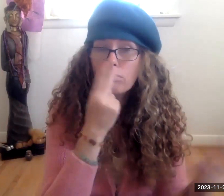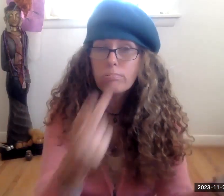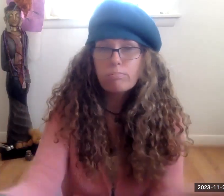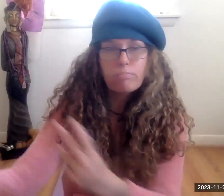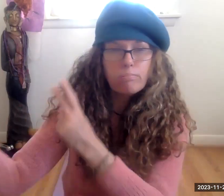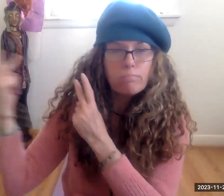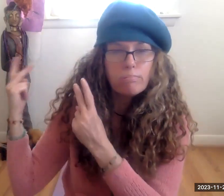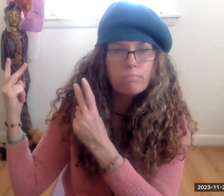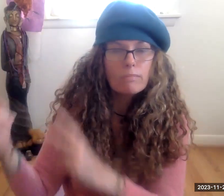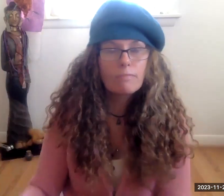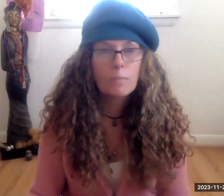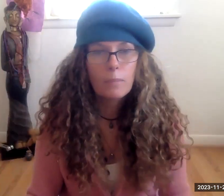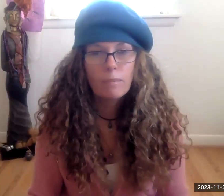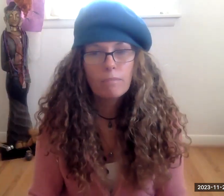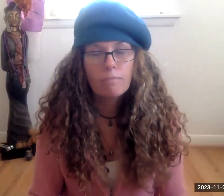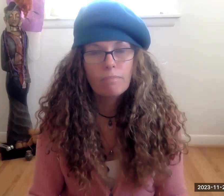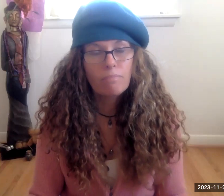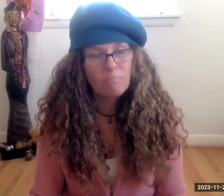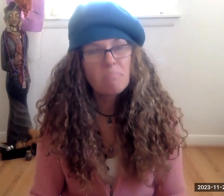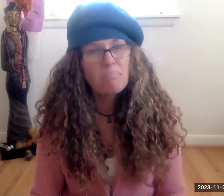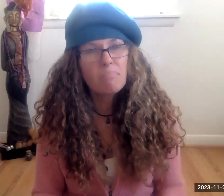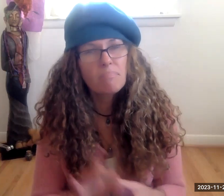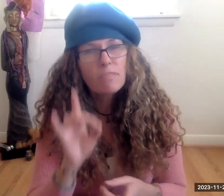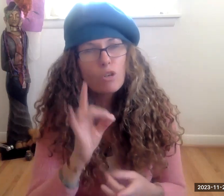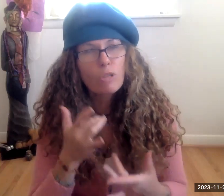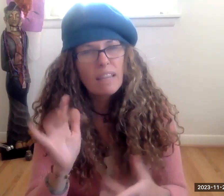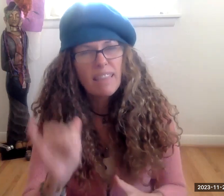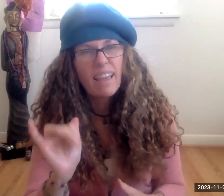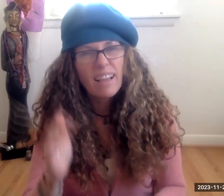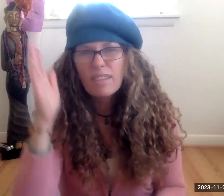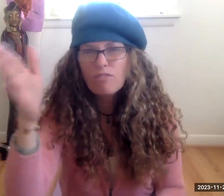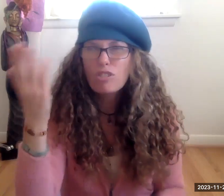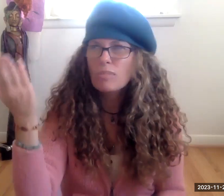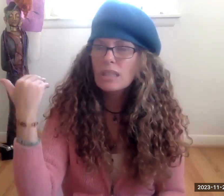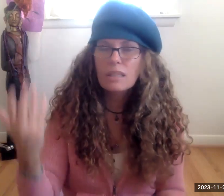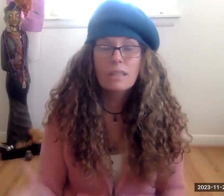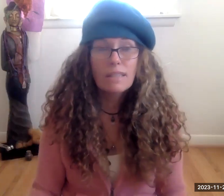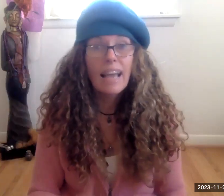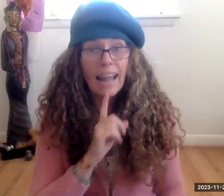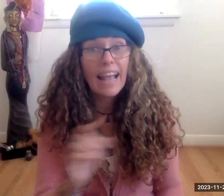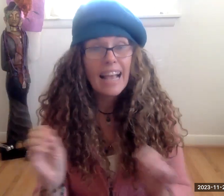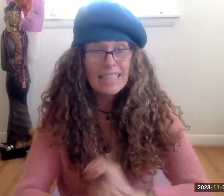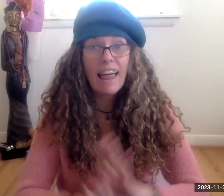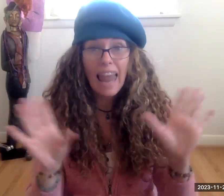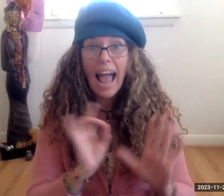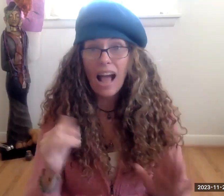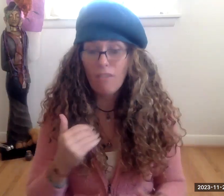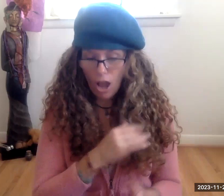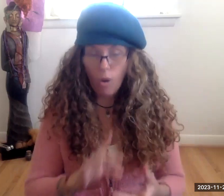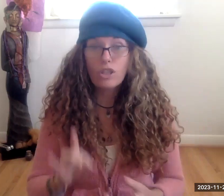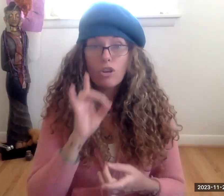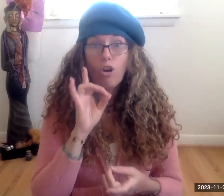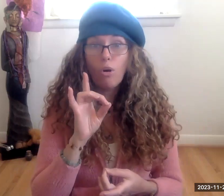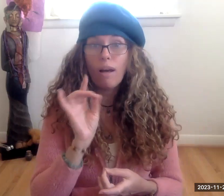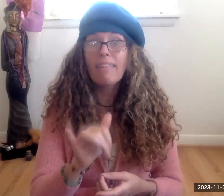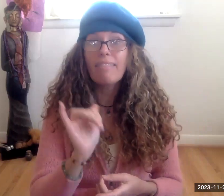what has been in the past. It is the light of our soul, the intelligence that does